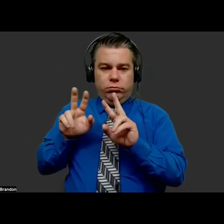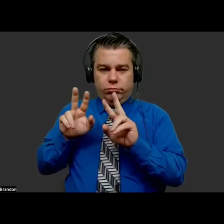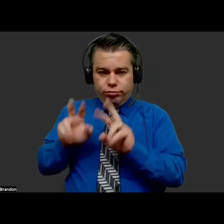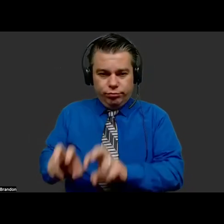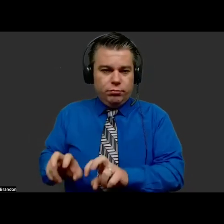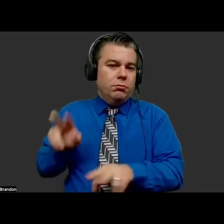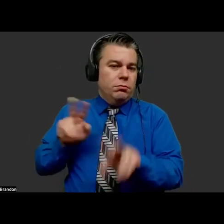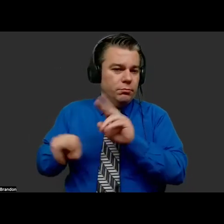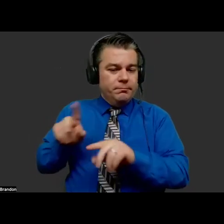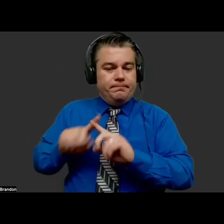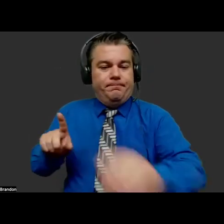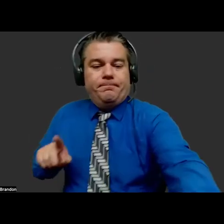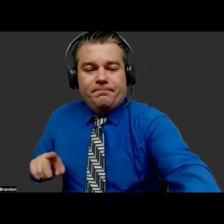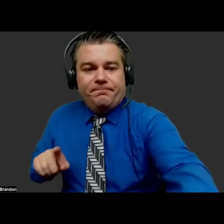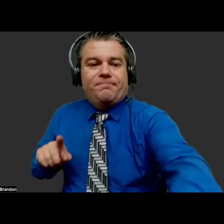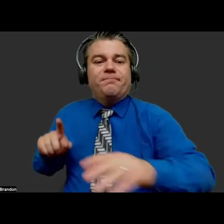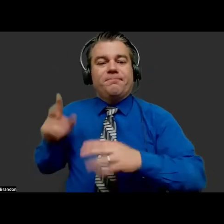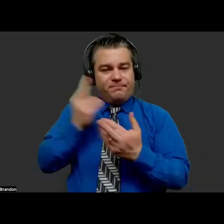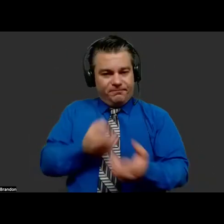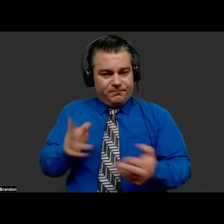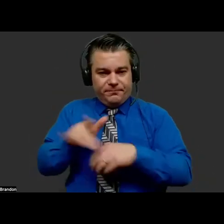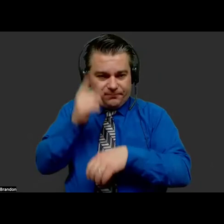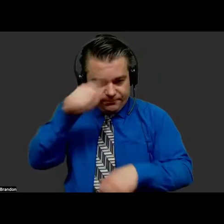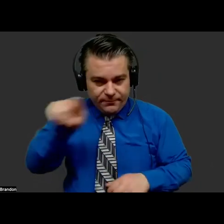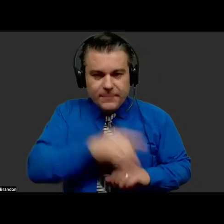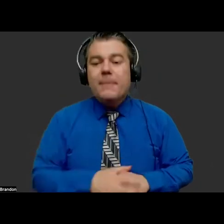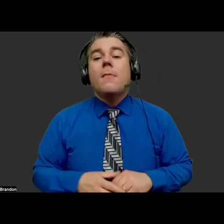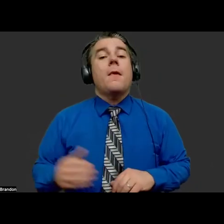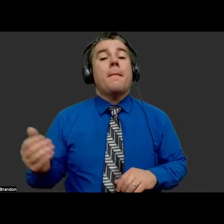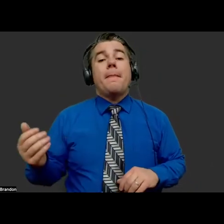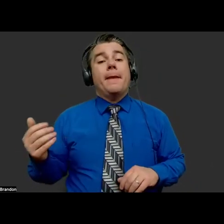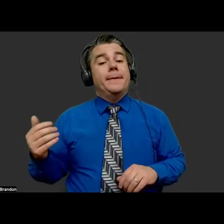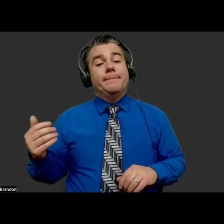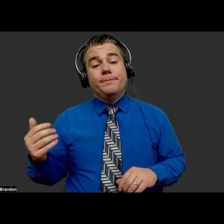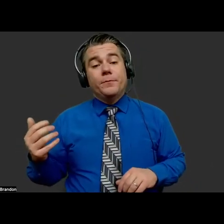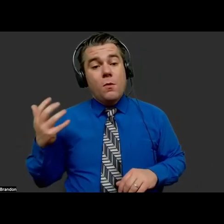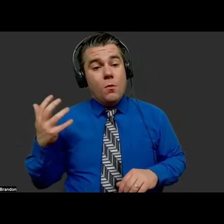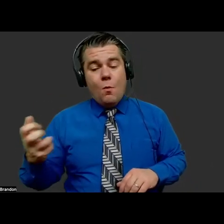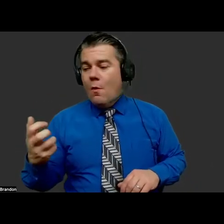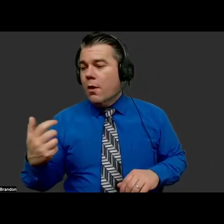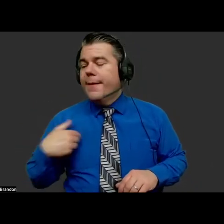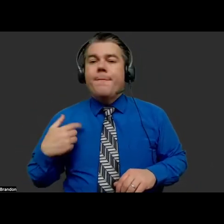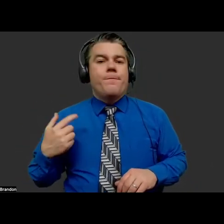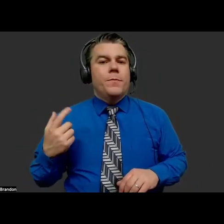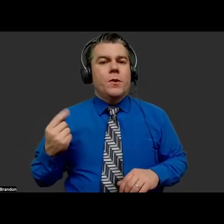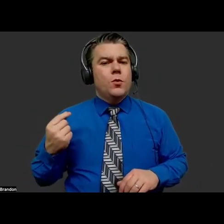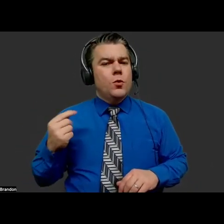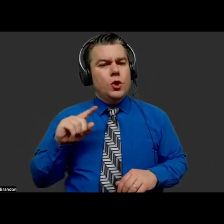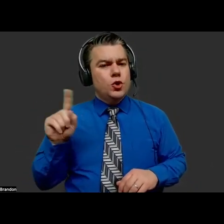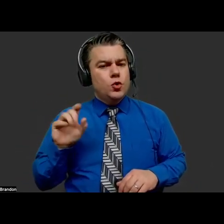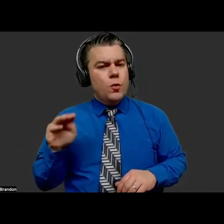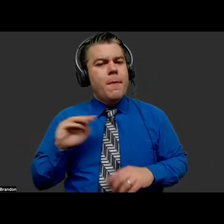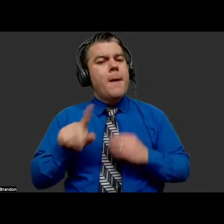those resources that you have available for you. I want to do a Zoom about the